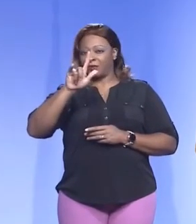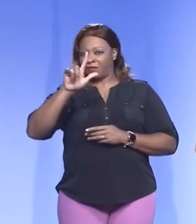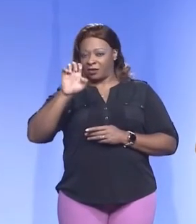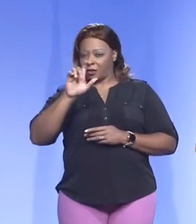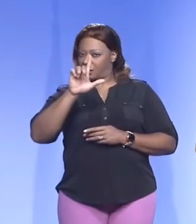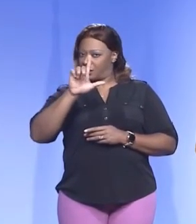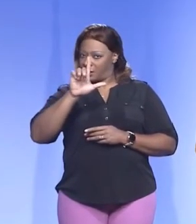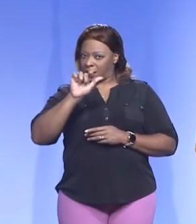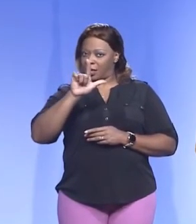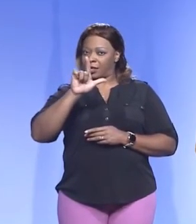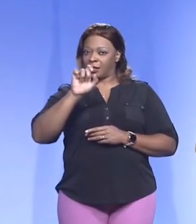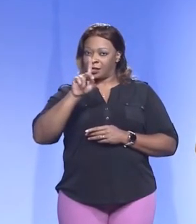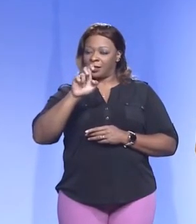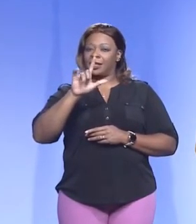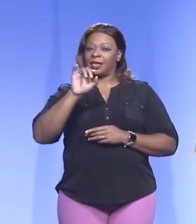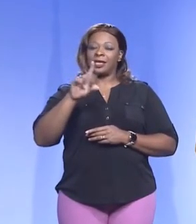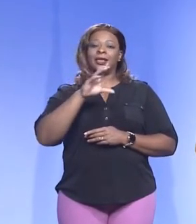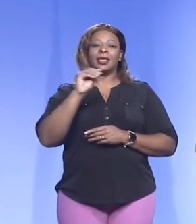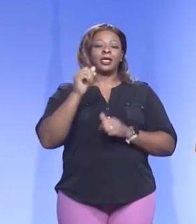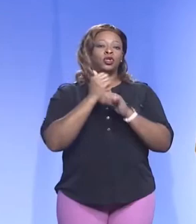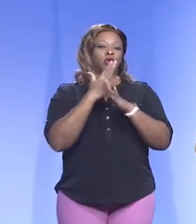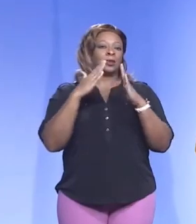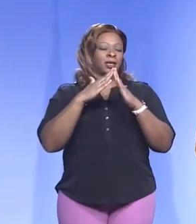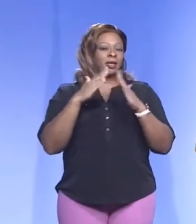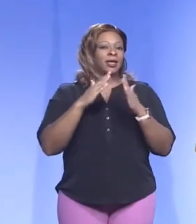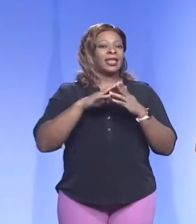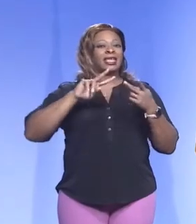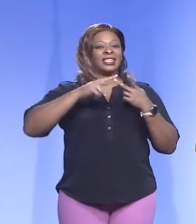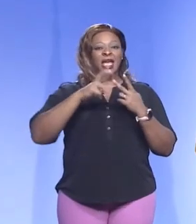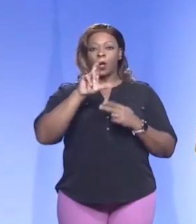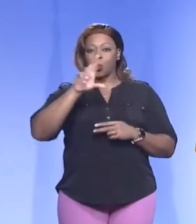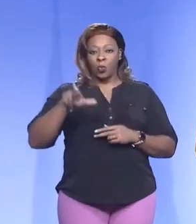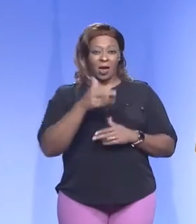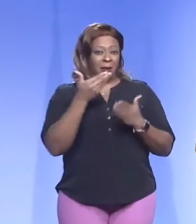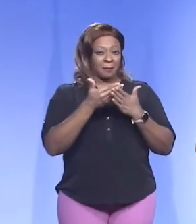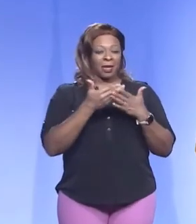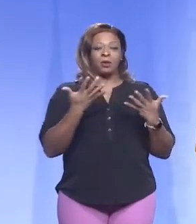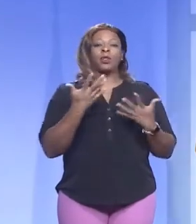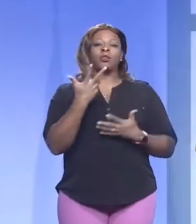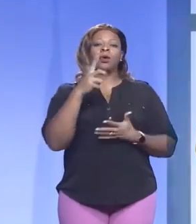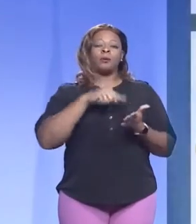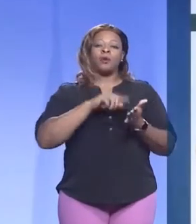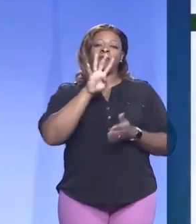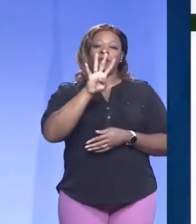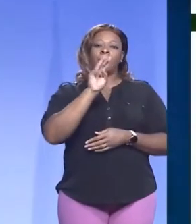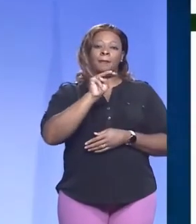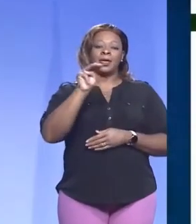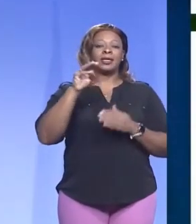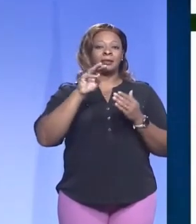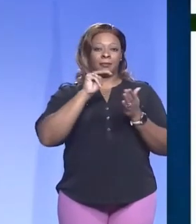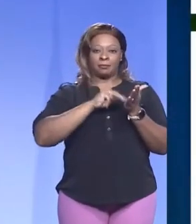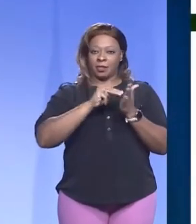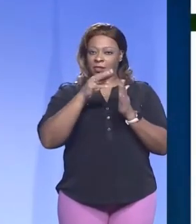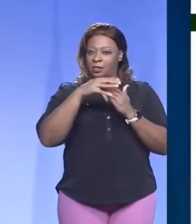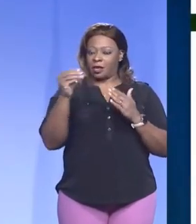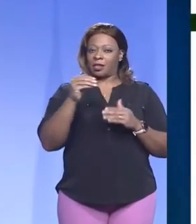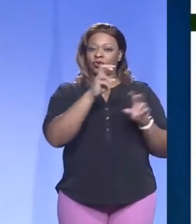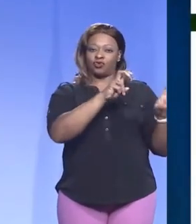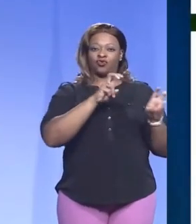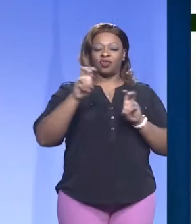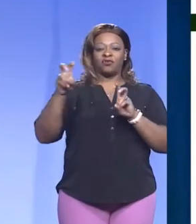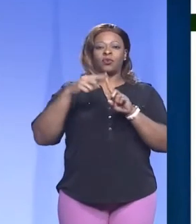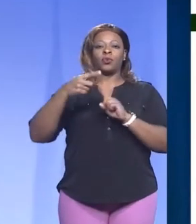round of municipal relief plan calls for a $3.4 million transfer to those